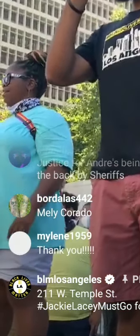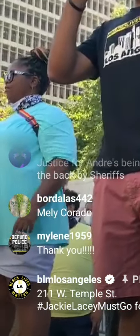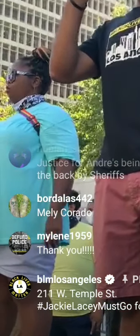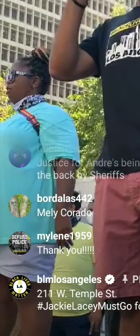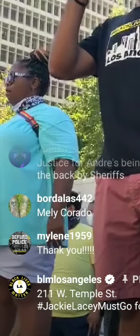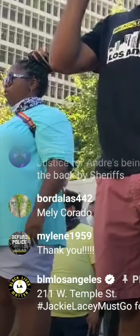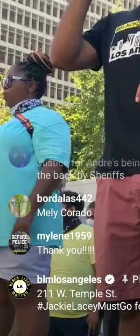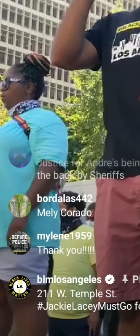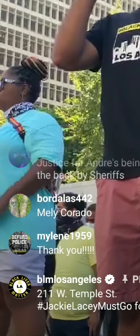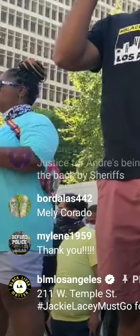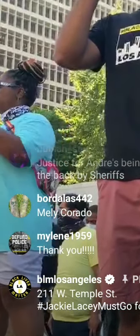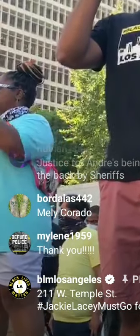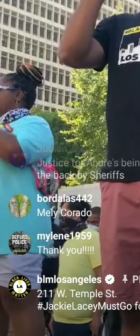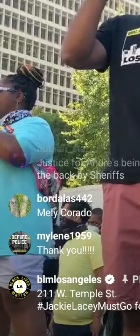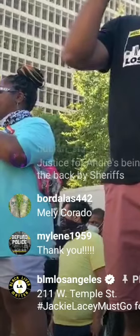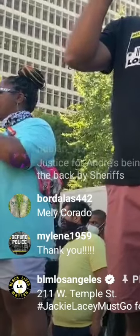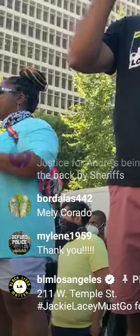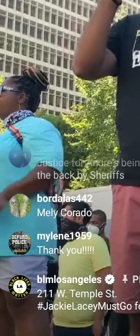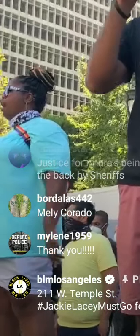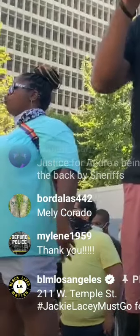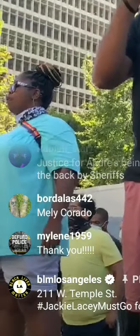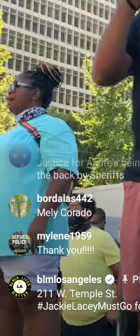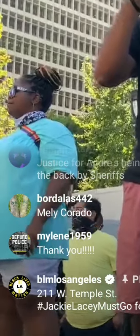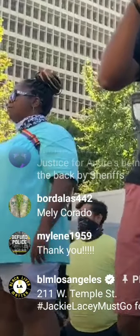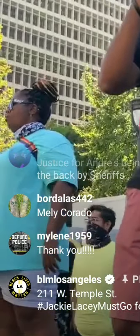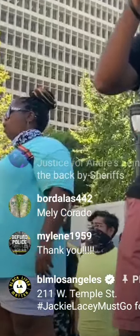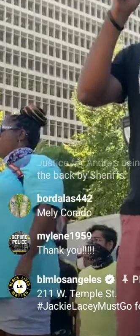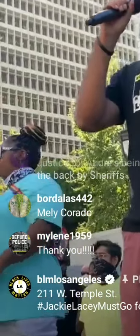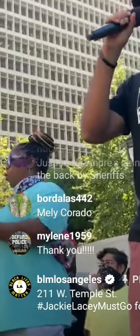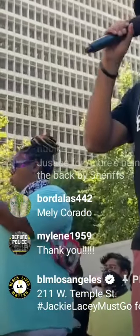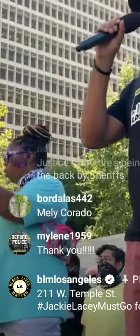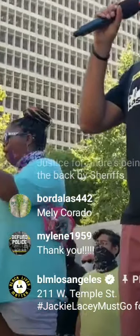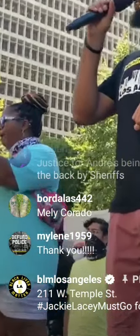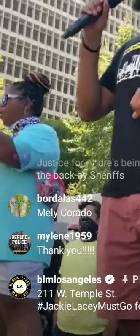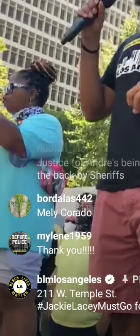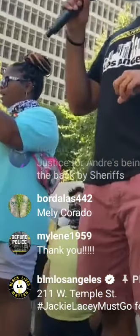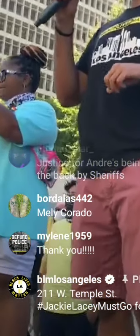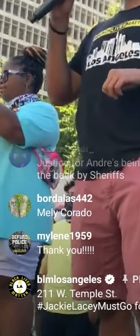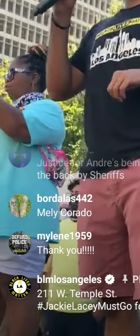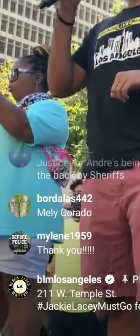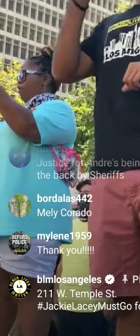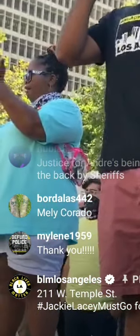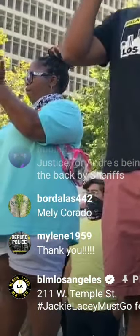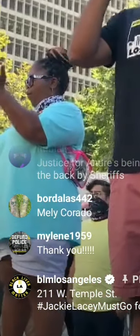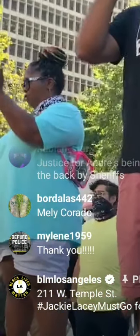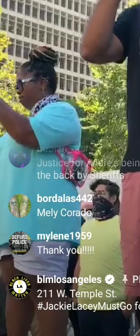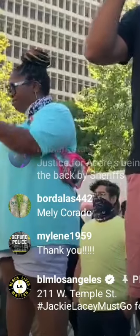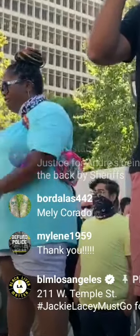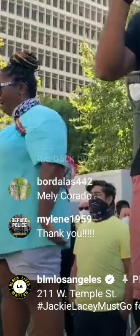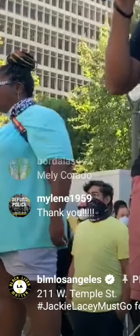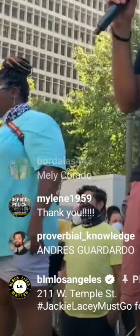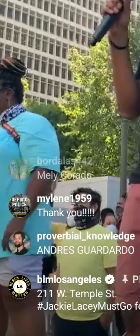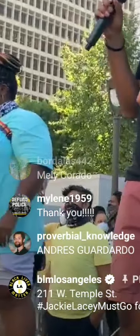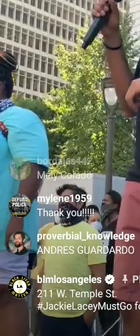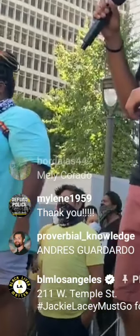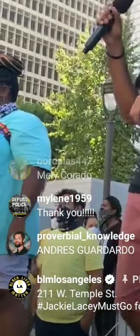name as well. Andres Guardado, say his name. Andres Guardado. Say Say his name. Andres Cordado. Say his